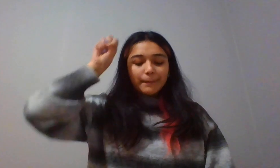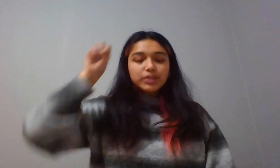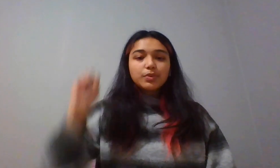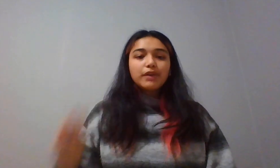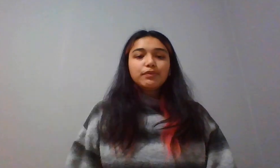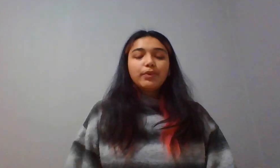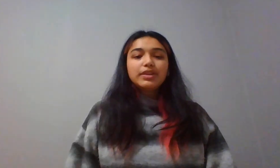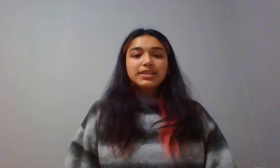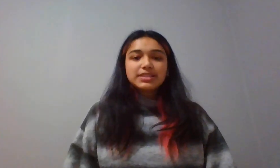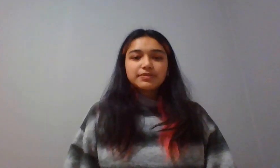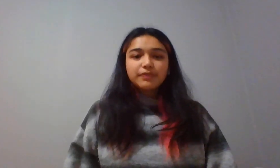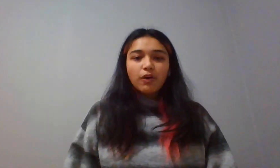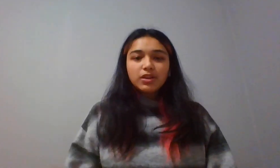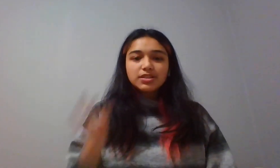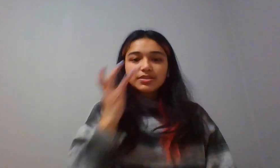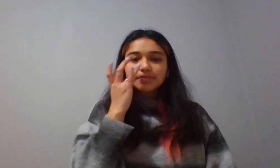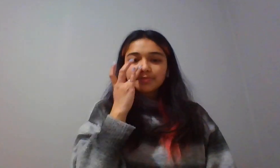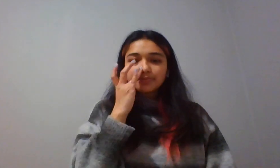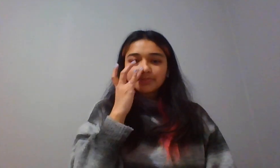My 12th word is false.